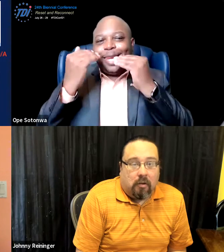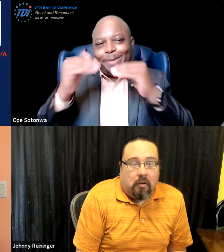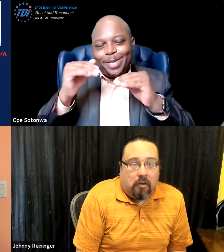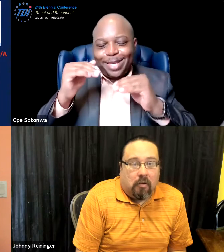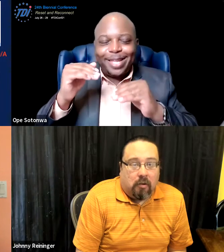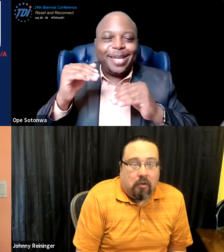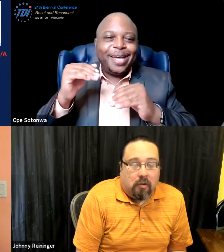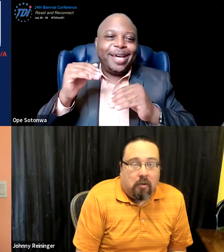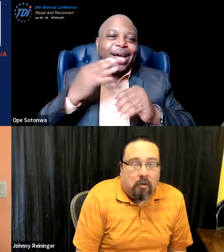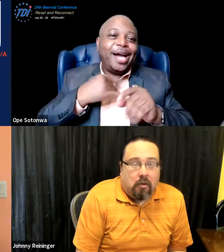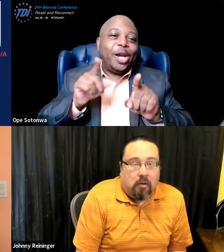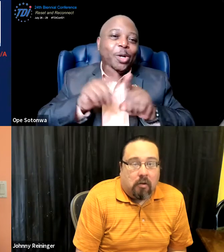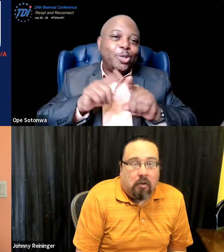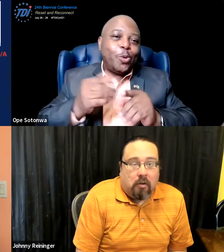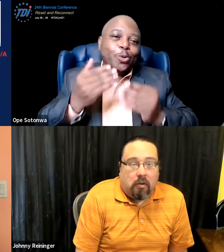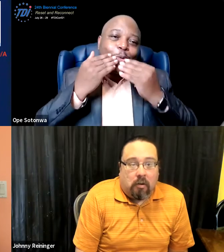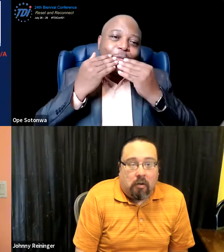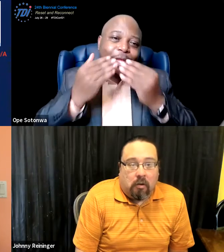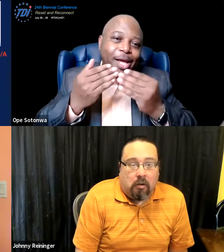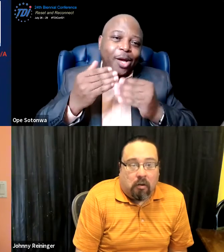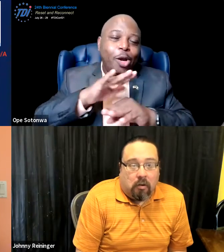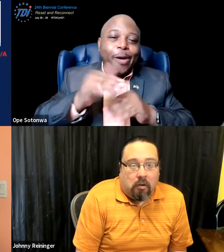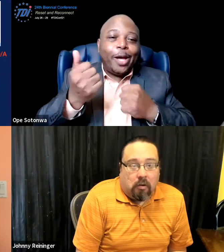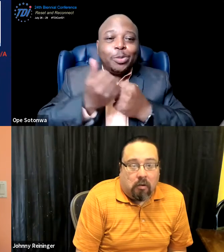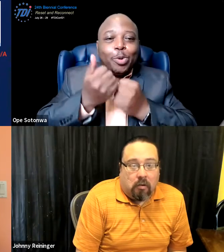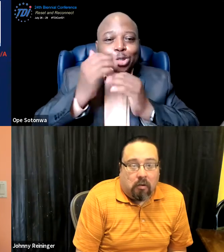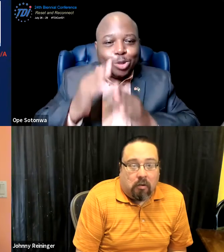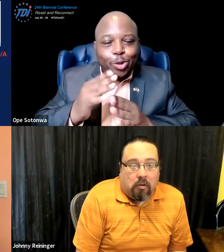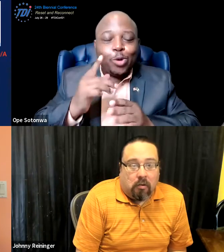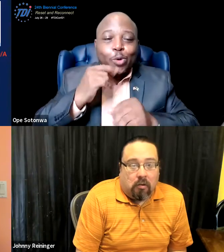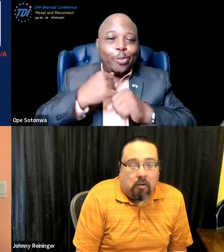all the questions that are out there. Of course, we have a limited amount of time. I also wanted to thank